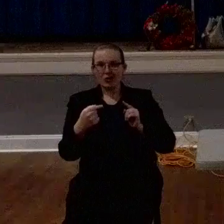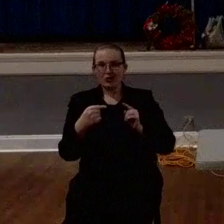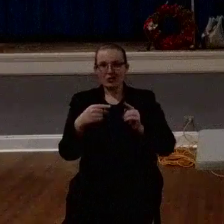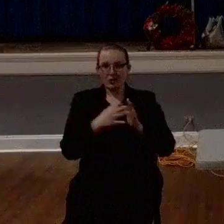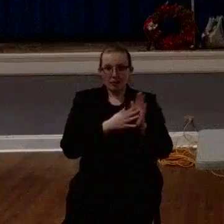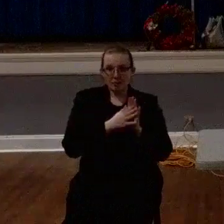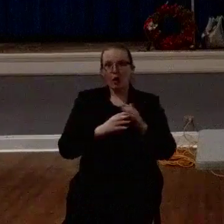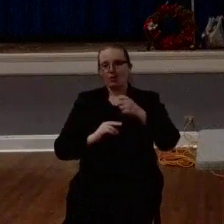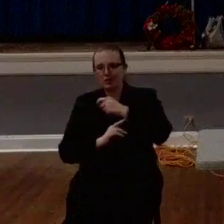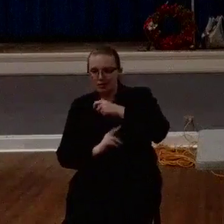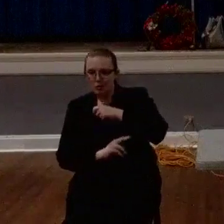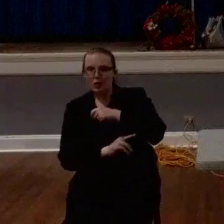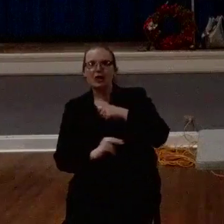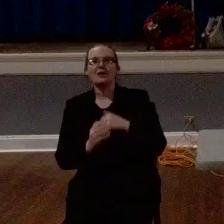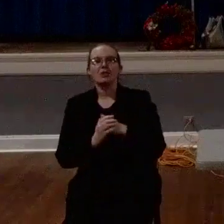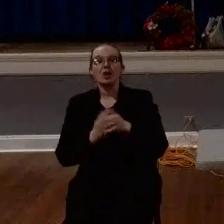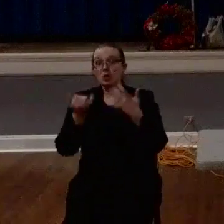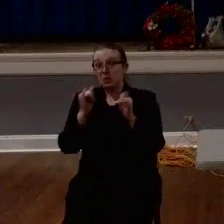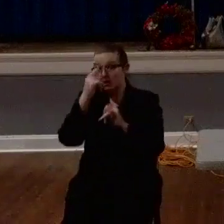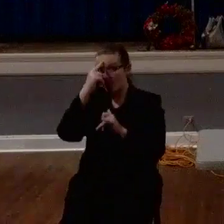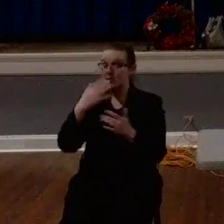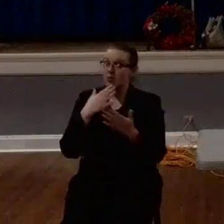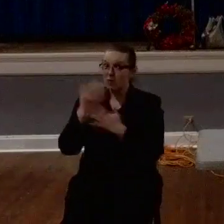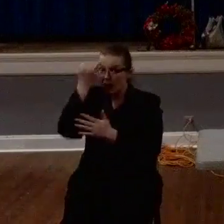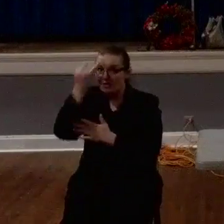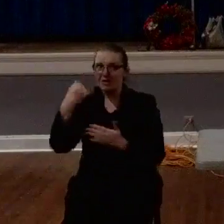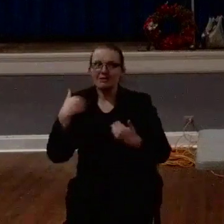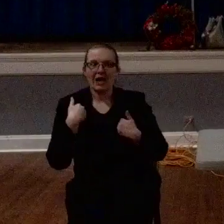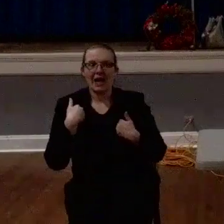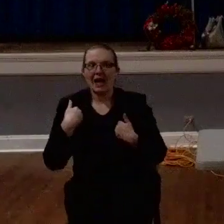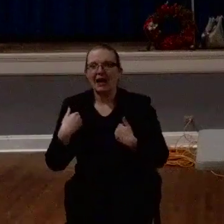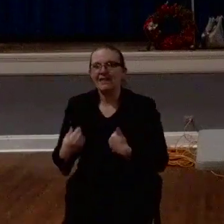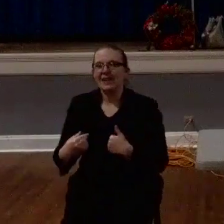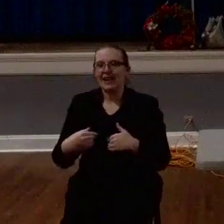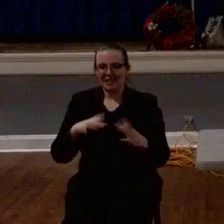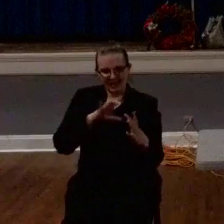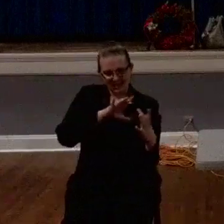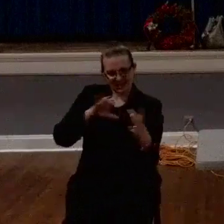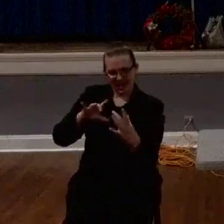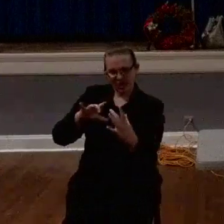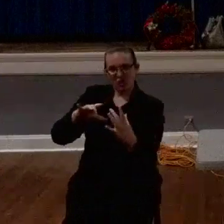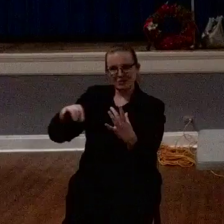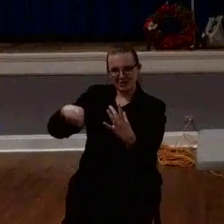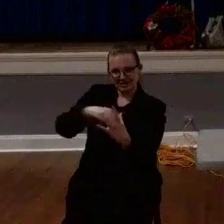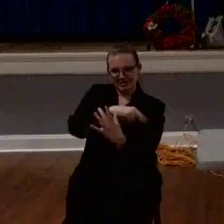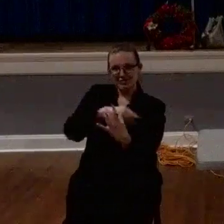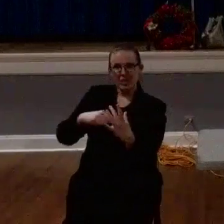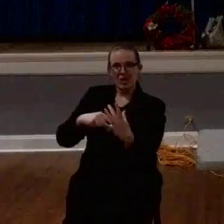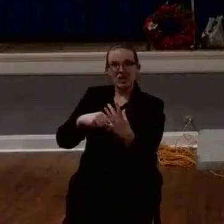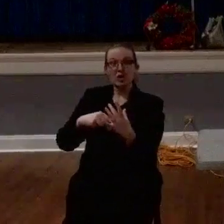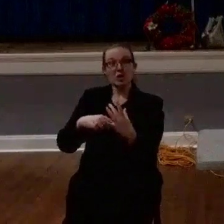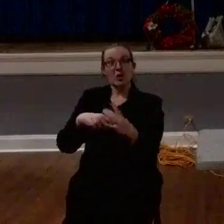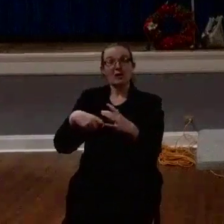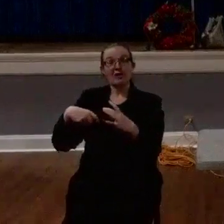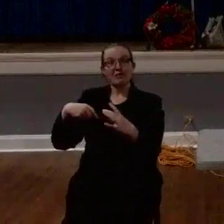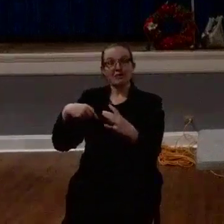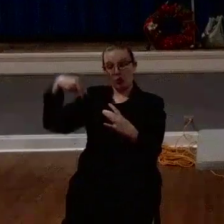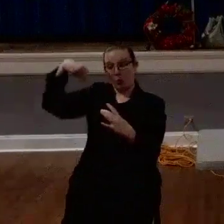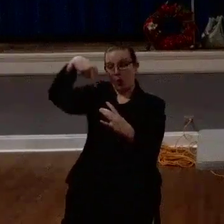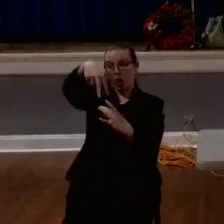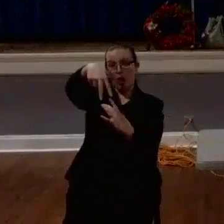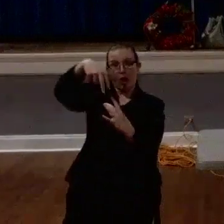bridge, and we still think it's a great idea to be able to have those two connected at tunnel and not be interrupting the timeline walk, so people can still go